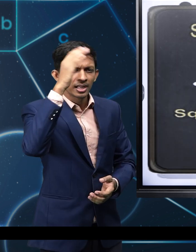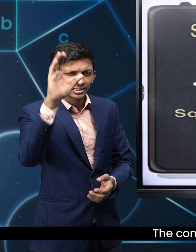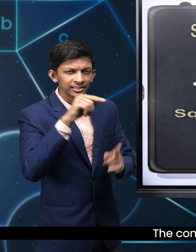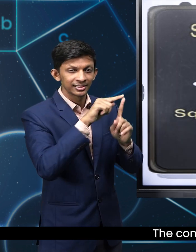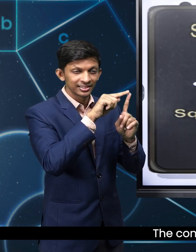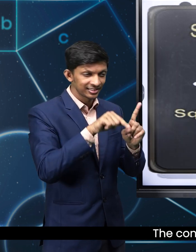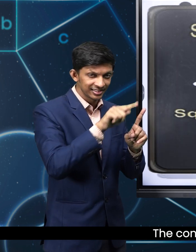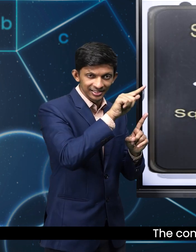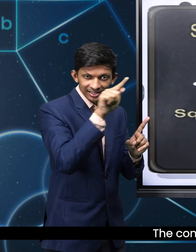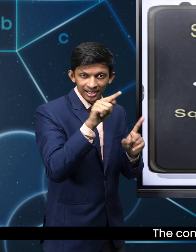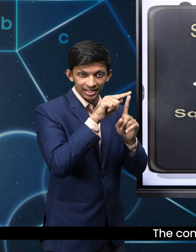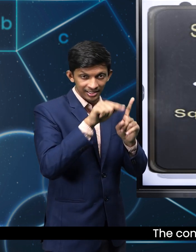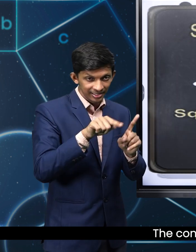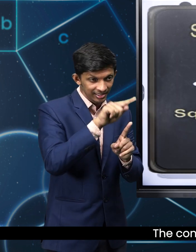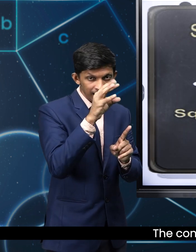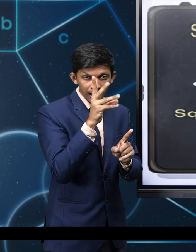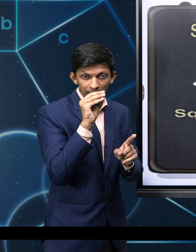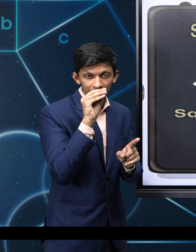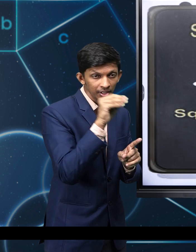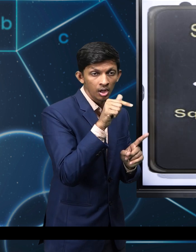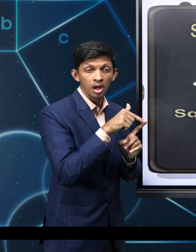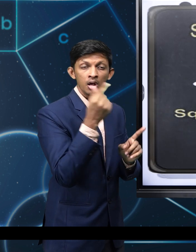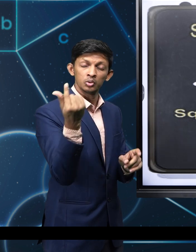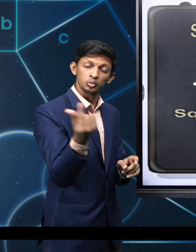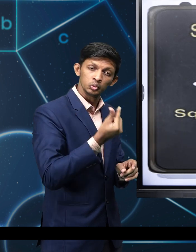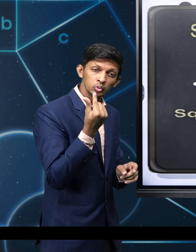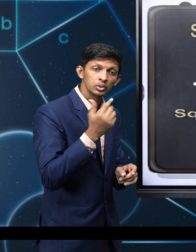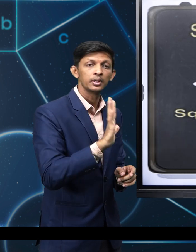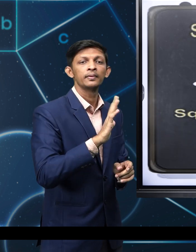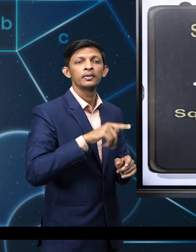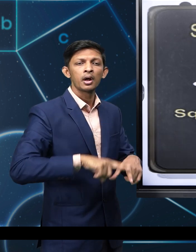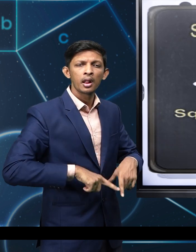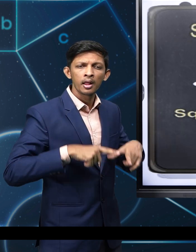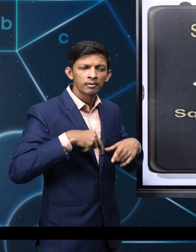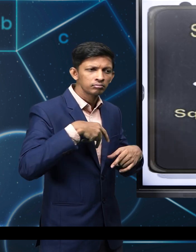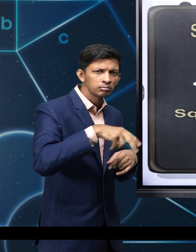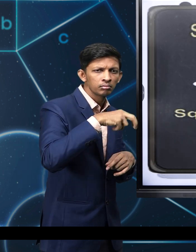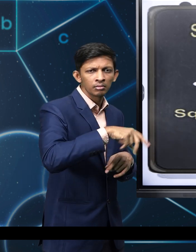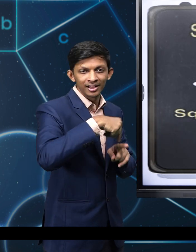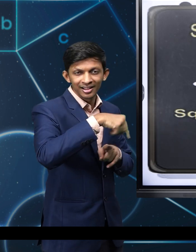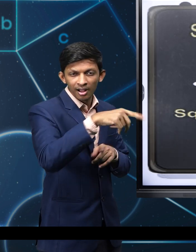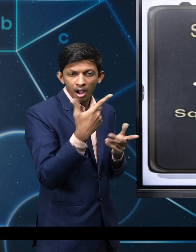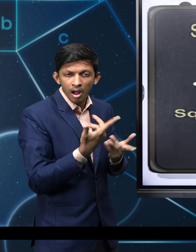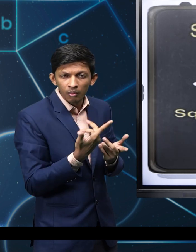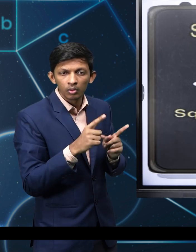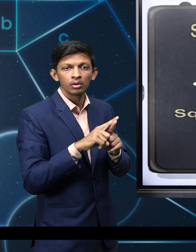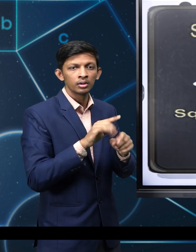The concept of squares and square roots is used in all walks of life, such as carpentry,